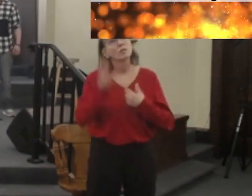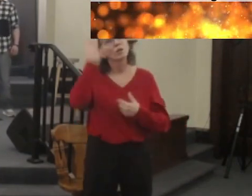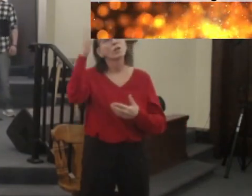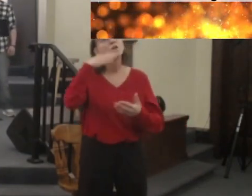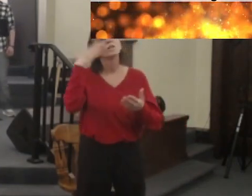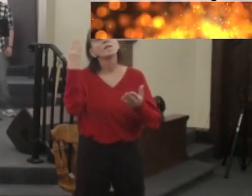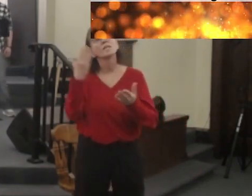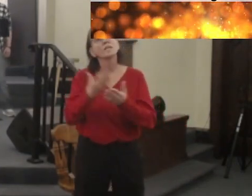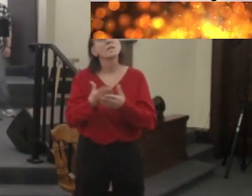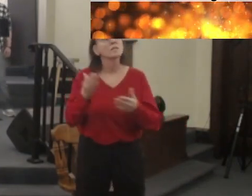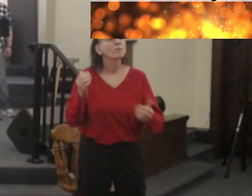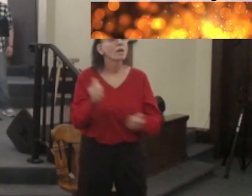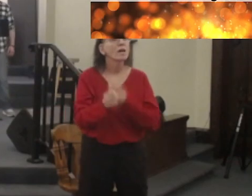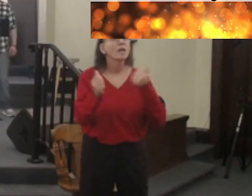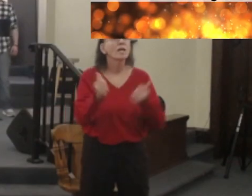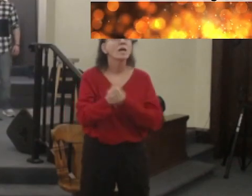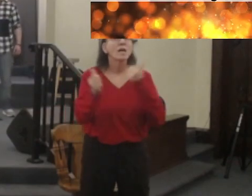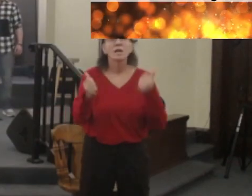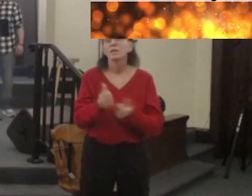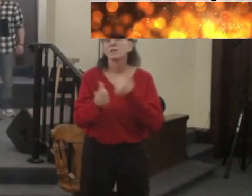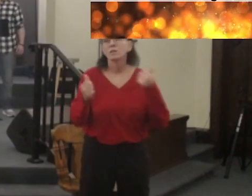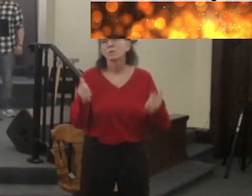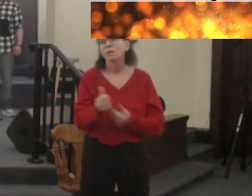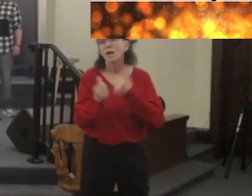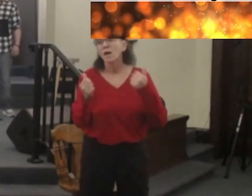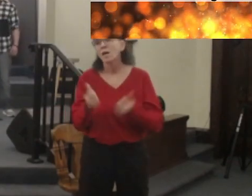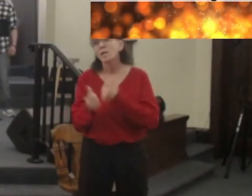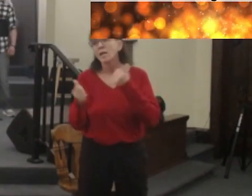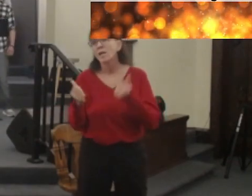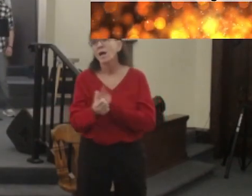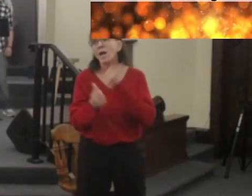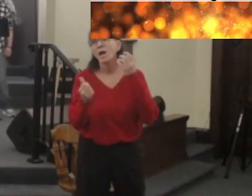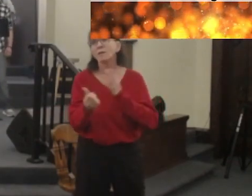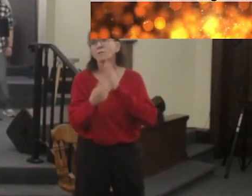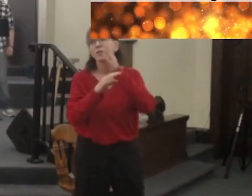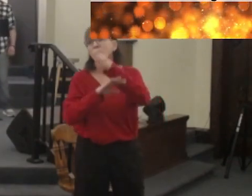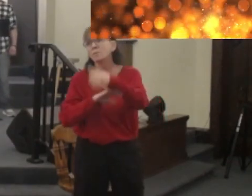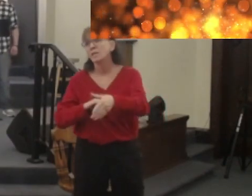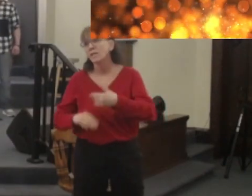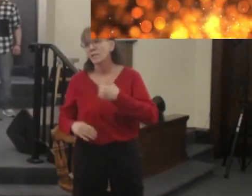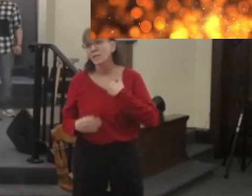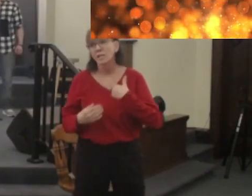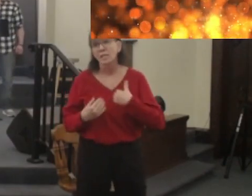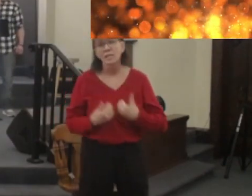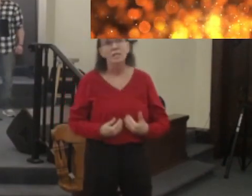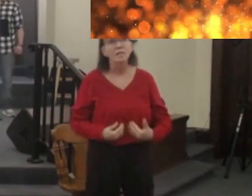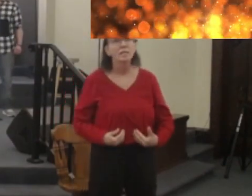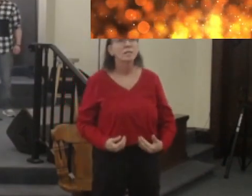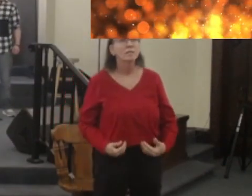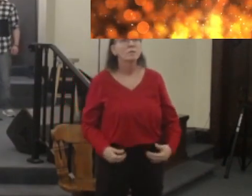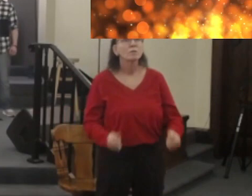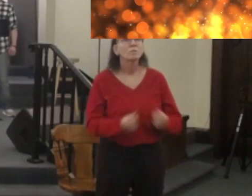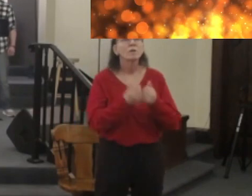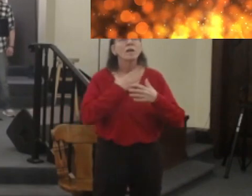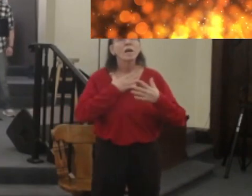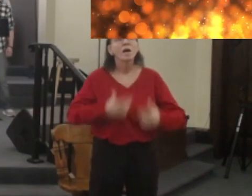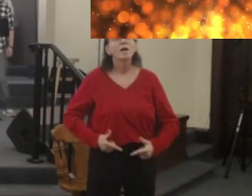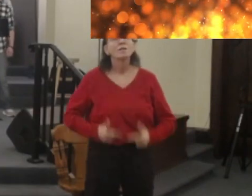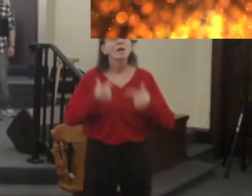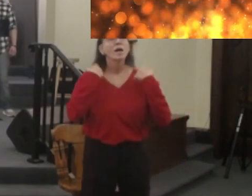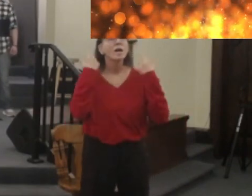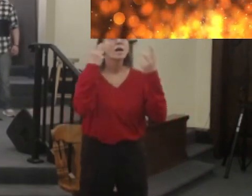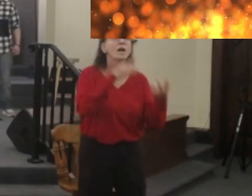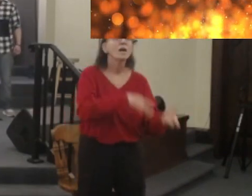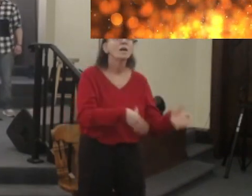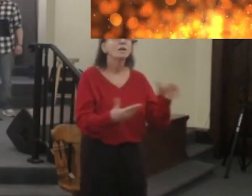Your goodness is running after, it's running after me. With my life laid